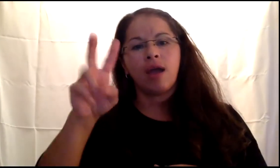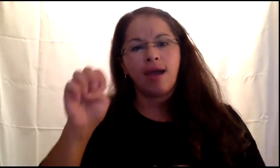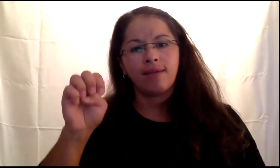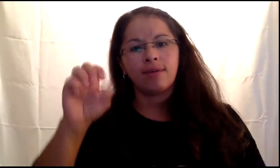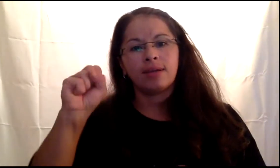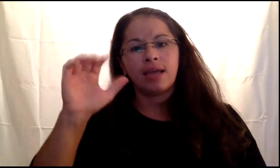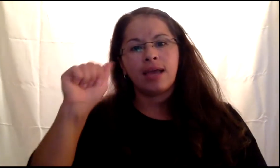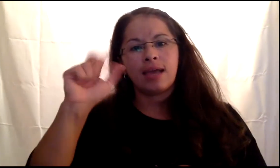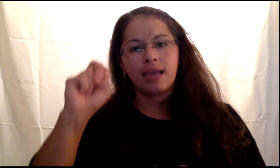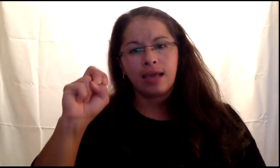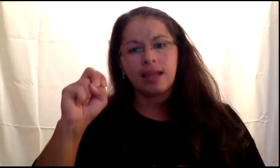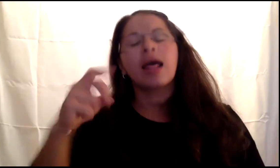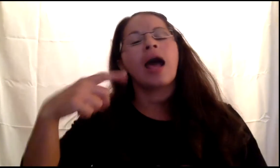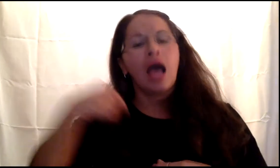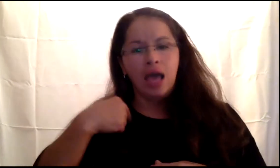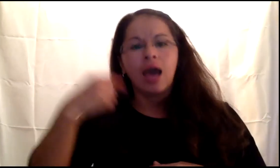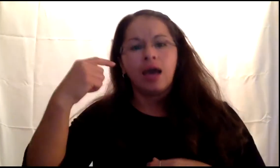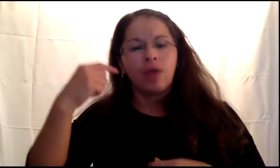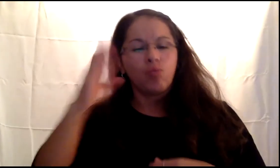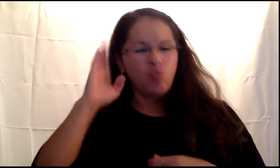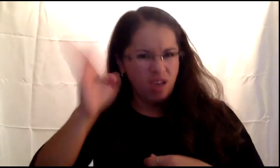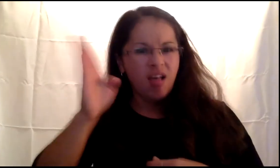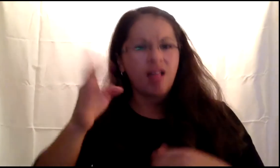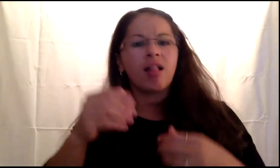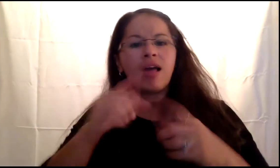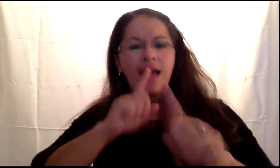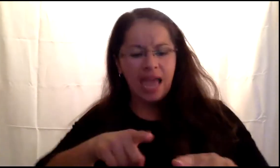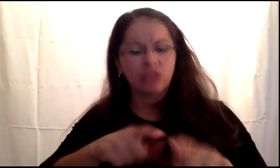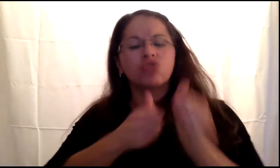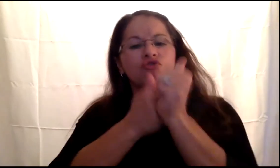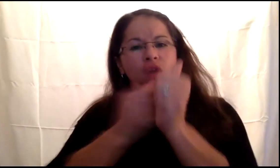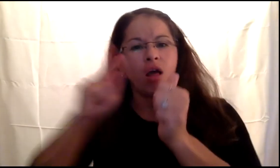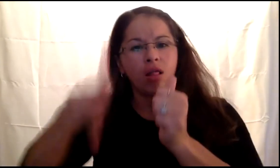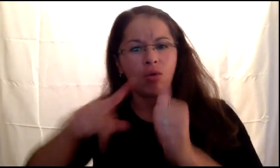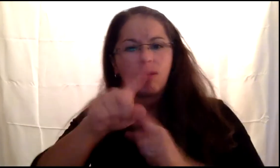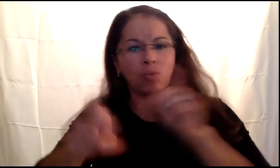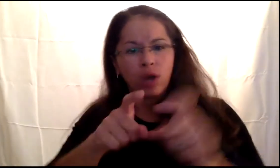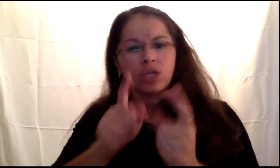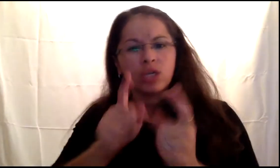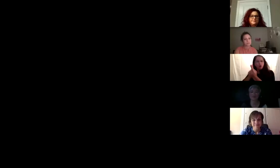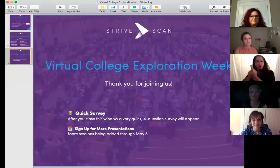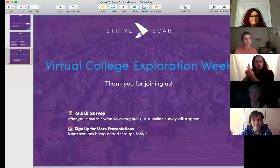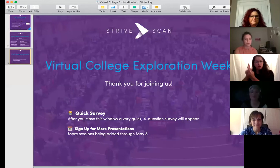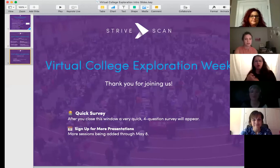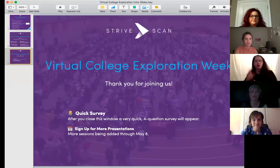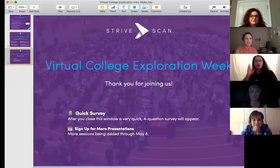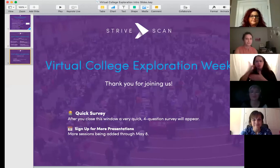answer follow-up questions kind of on a one-on-one basis. So there is that opportunity, and we'll be sharing out those resources with everyone very